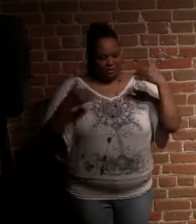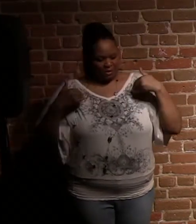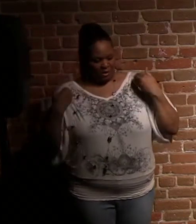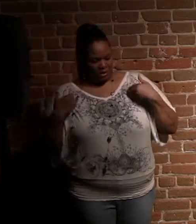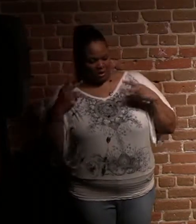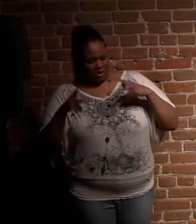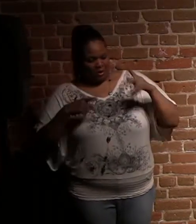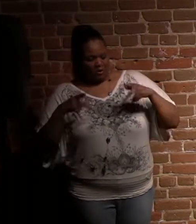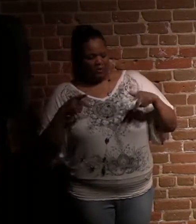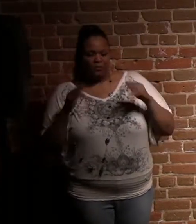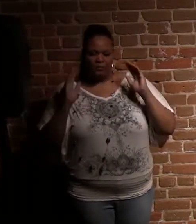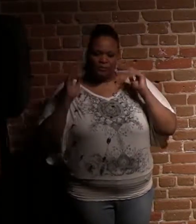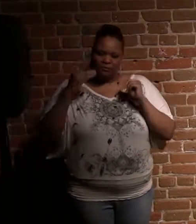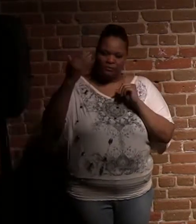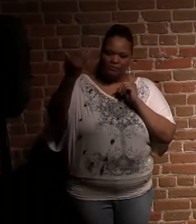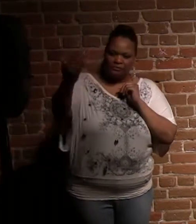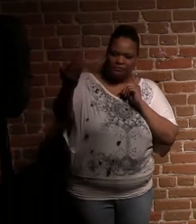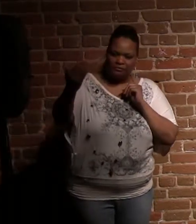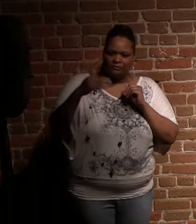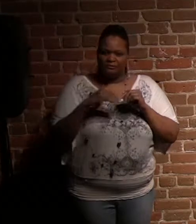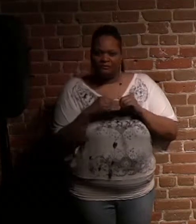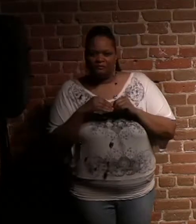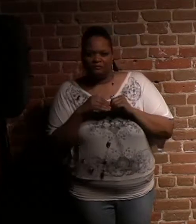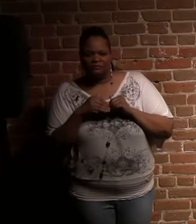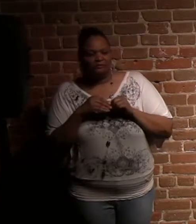happened to be taking lessons. I